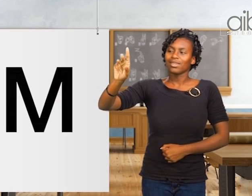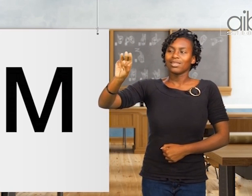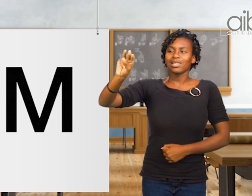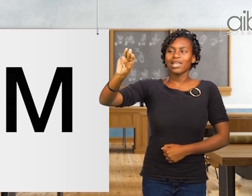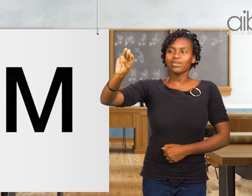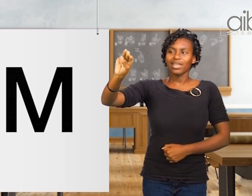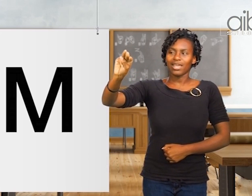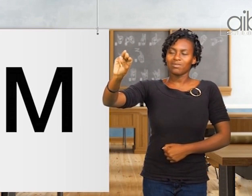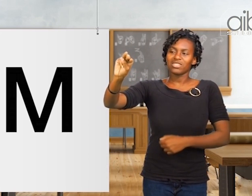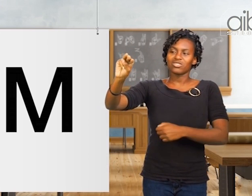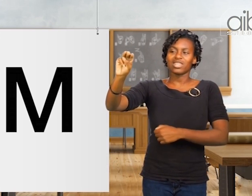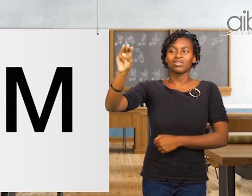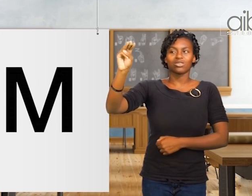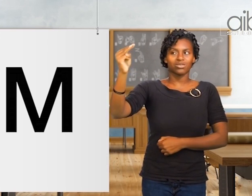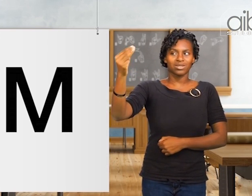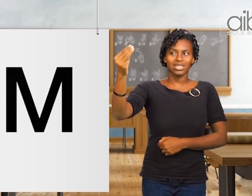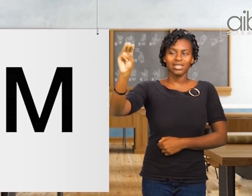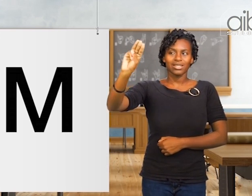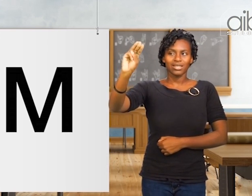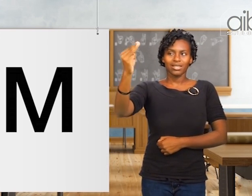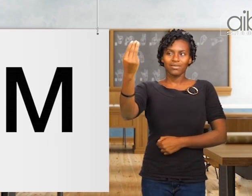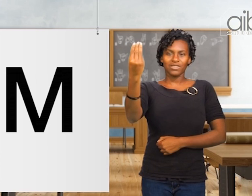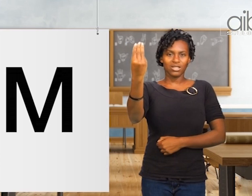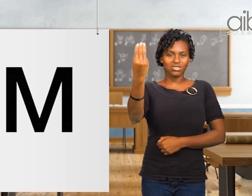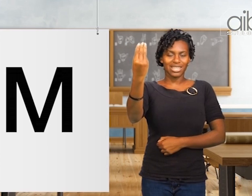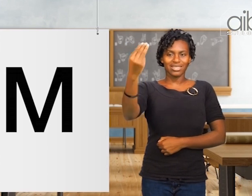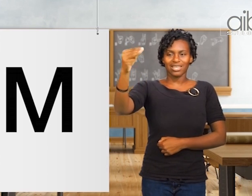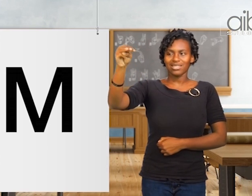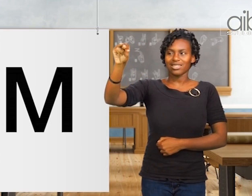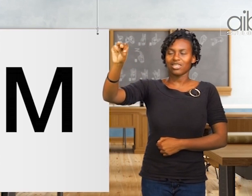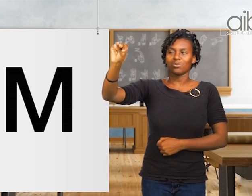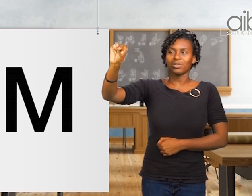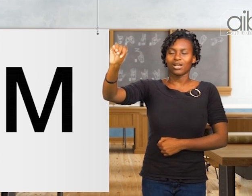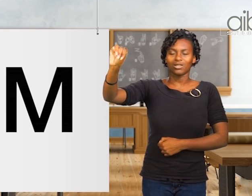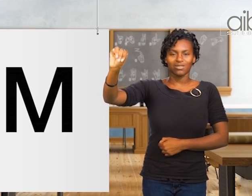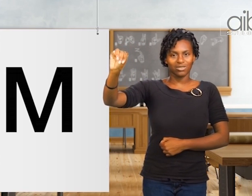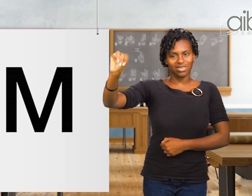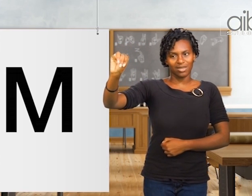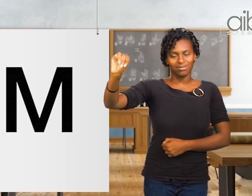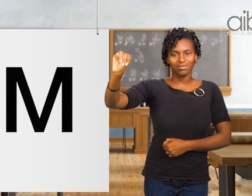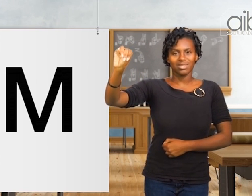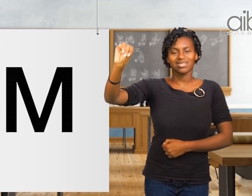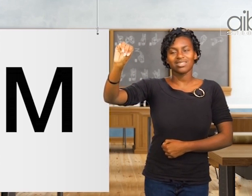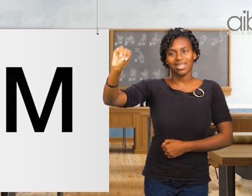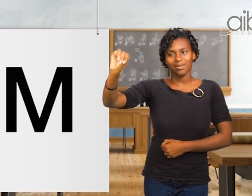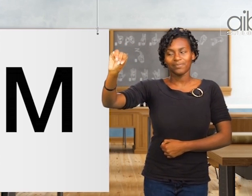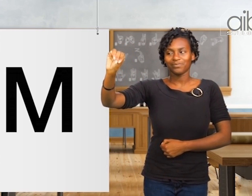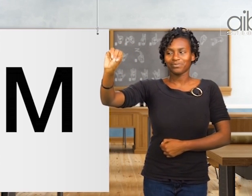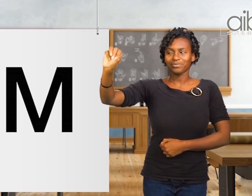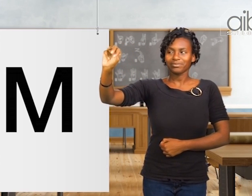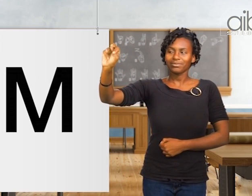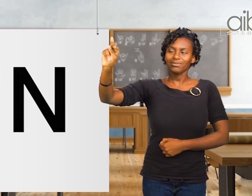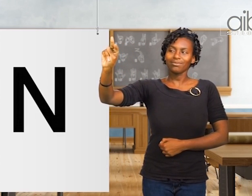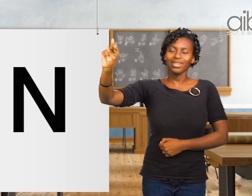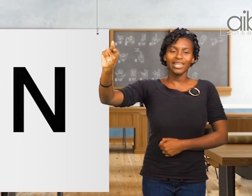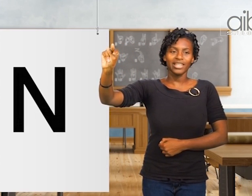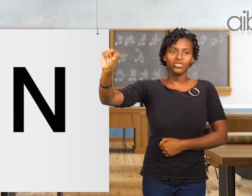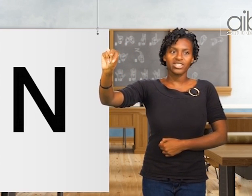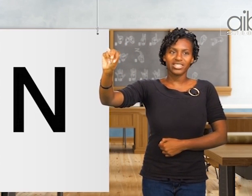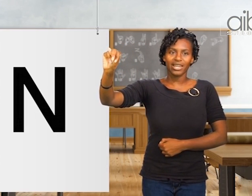The letter M is you take your 3 fingers like this and you put it underneath your thumb. This is M. And you just kind of